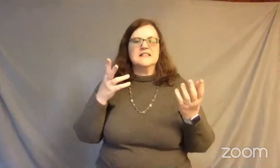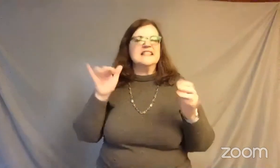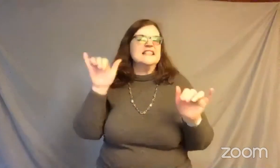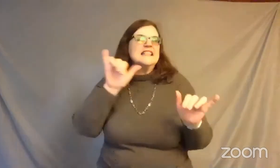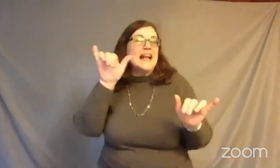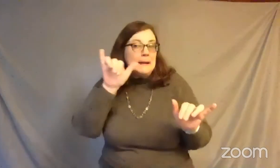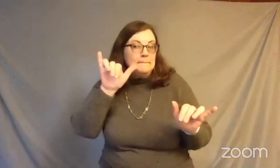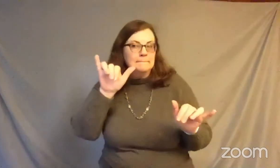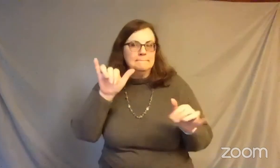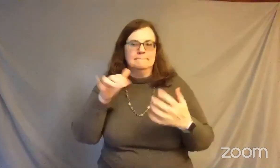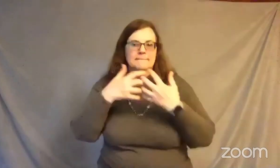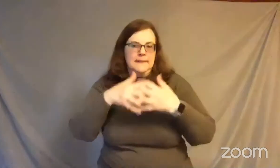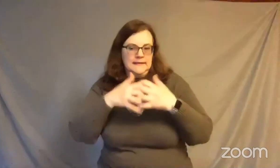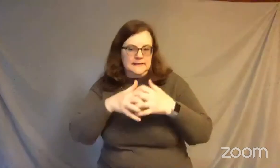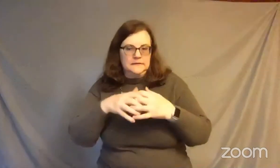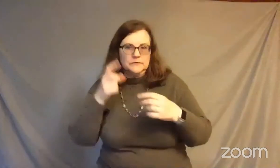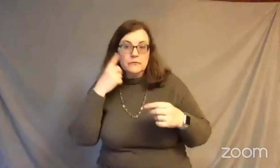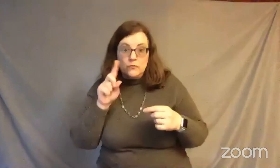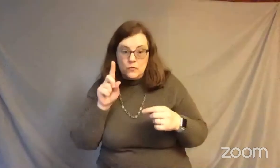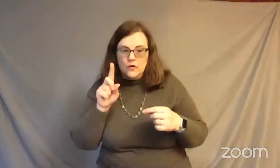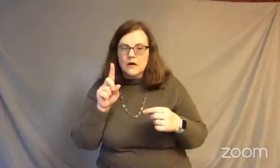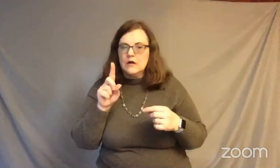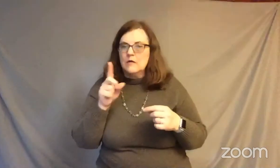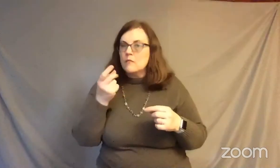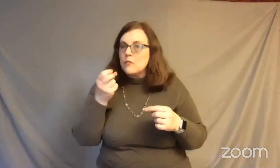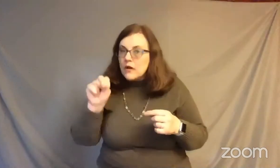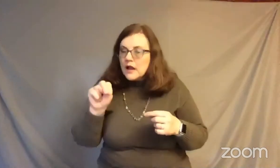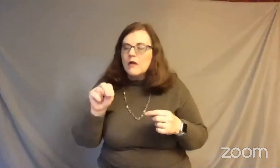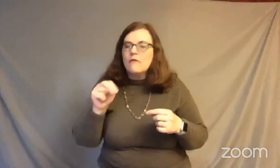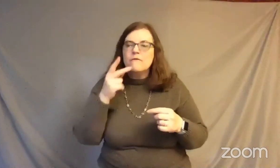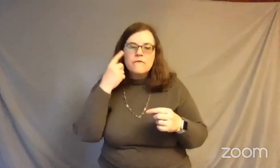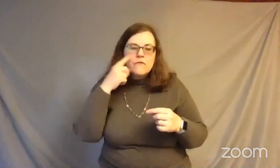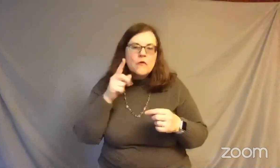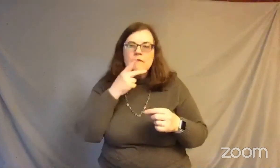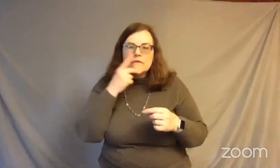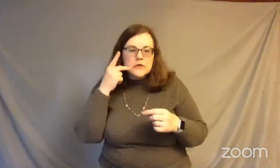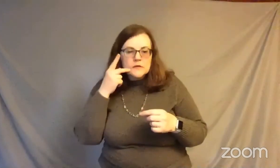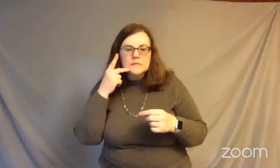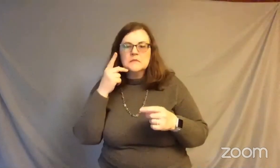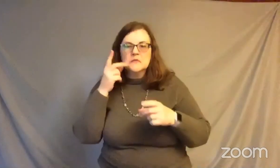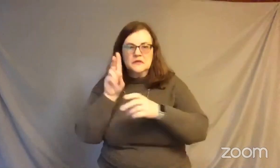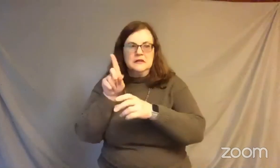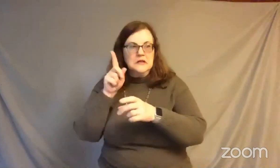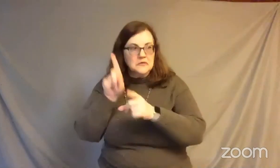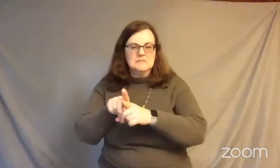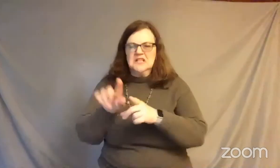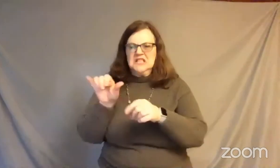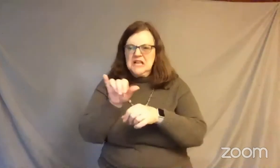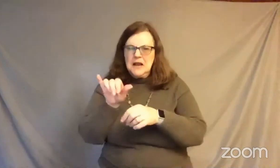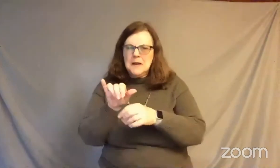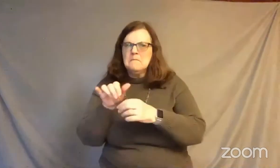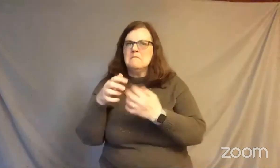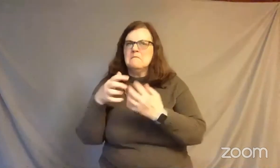Linguistic pointing, pronominal pointing, might use the same mechanisms for pronouns and for verb agreement.